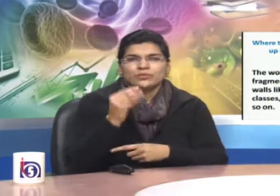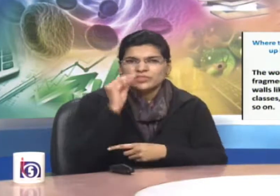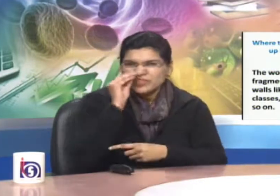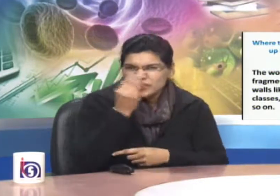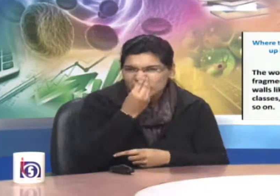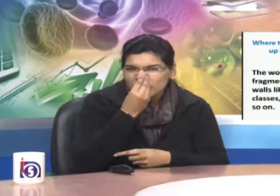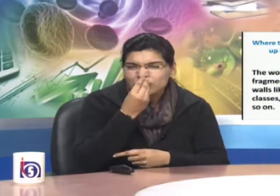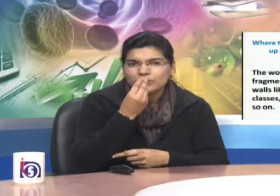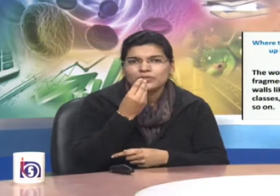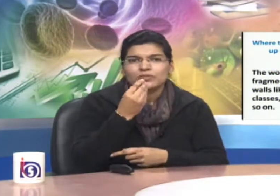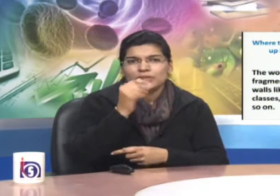social classes,